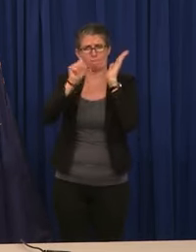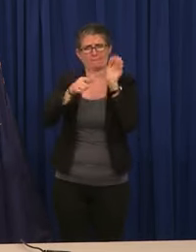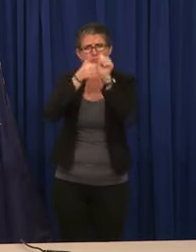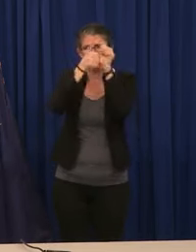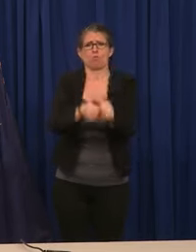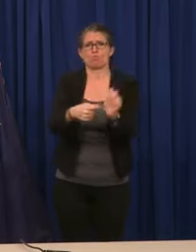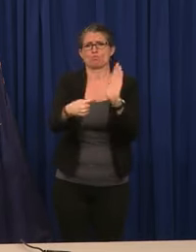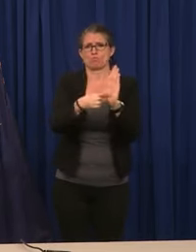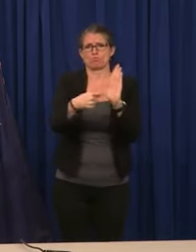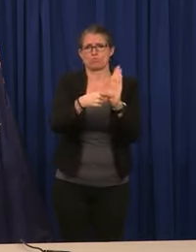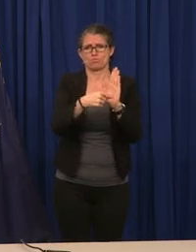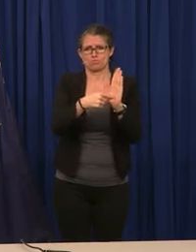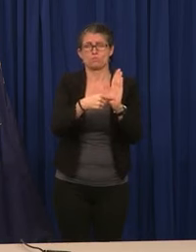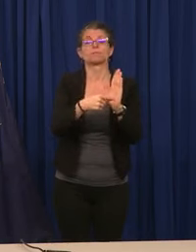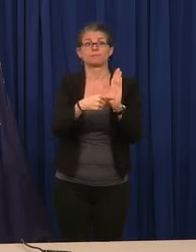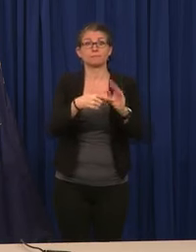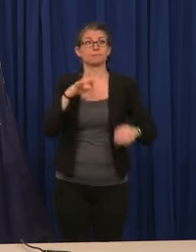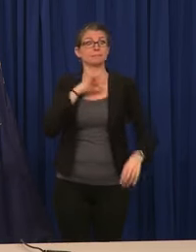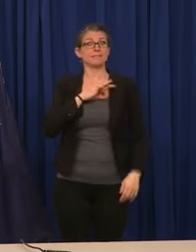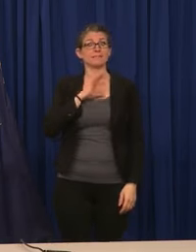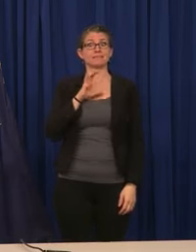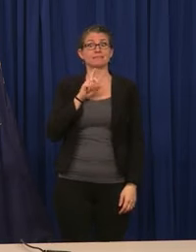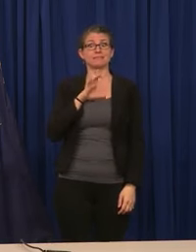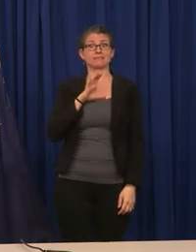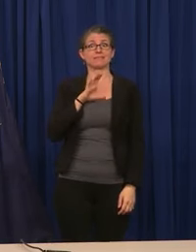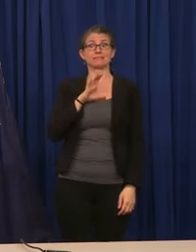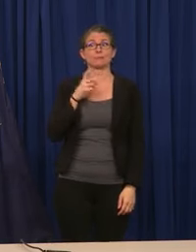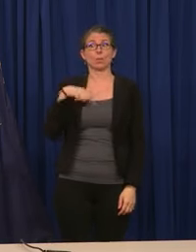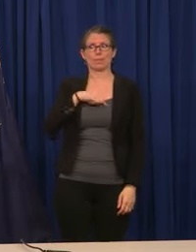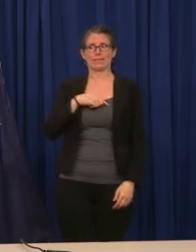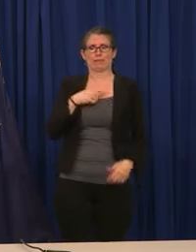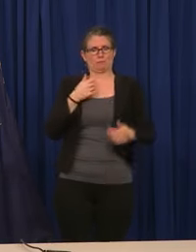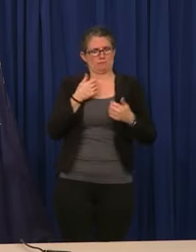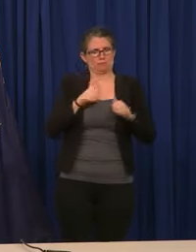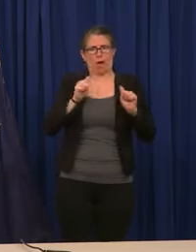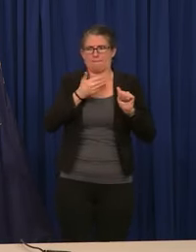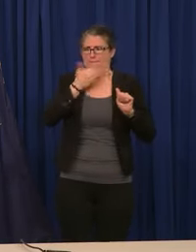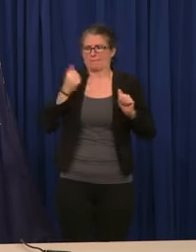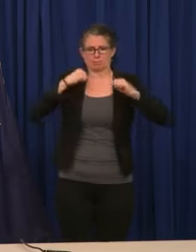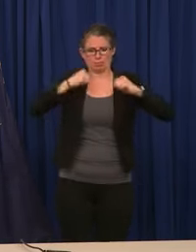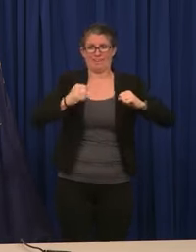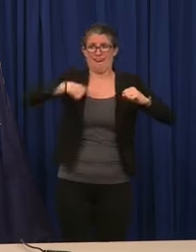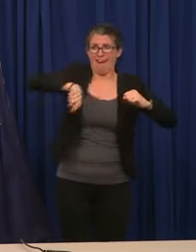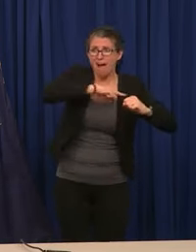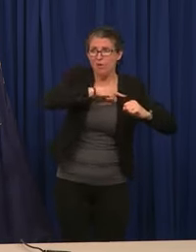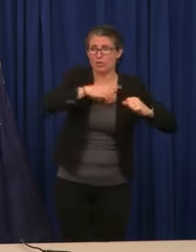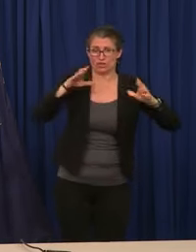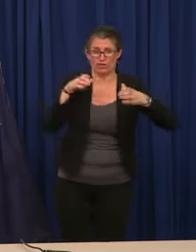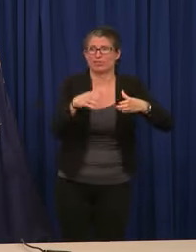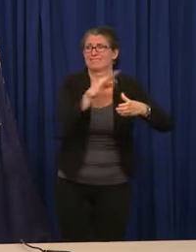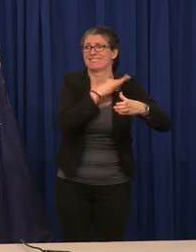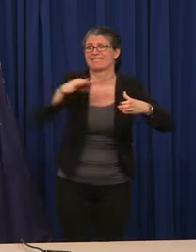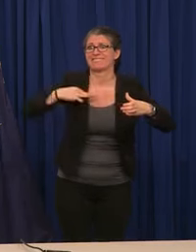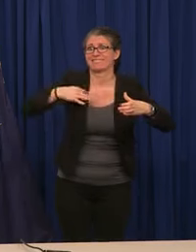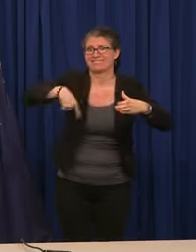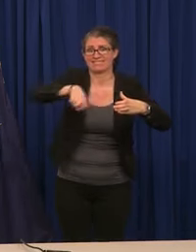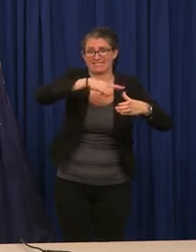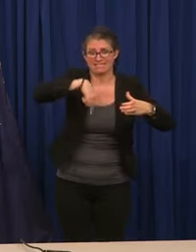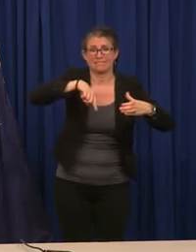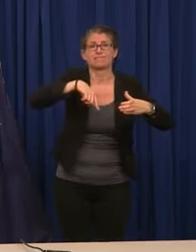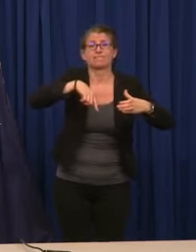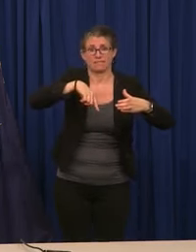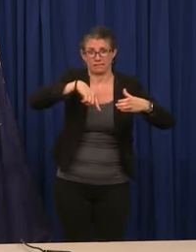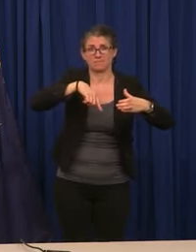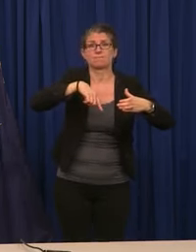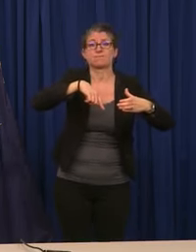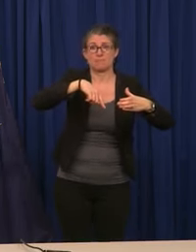more granular level reporting, as we get more and more cases in certain areas and can meet certain thresholds